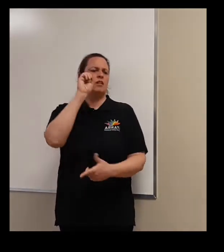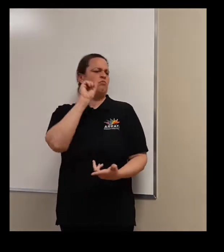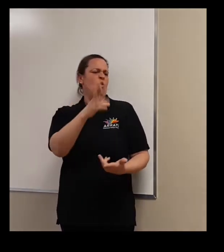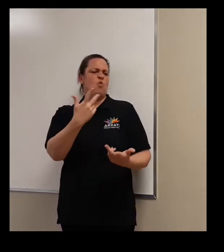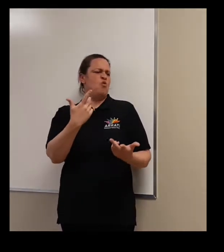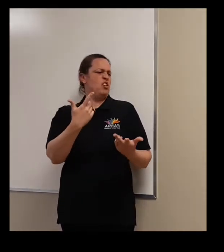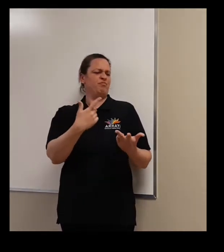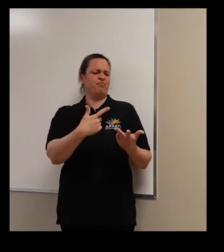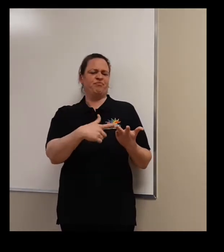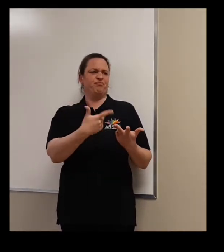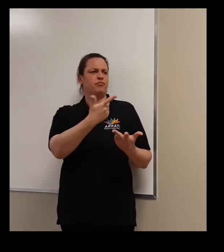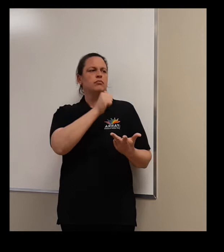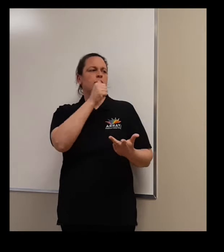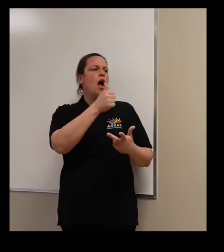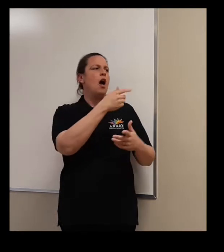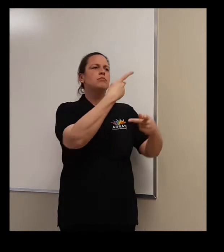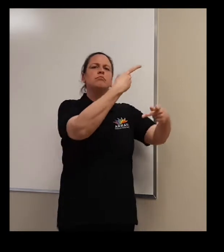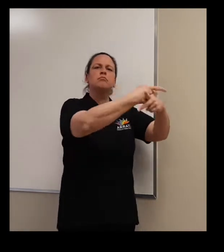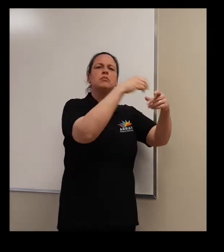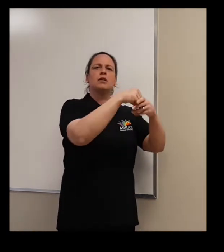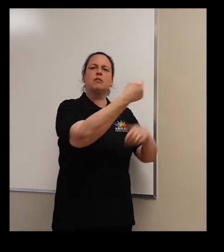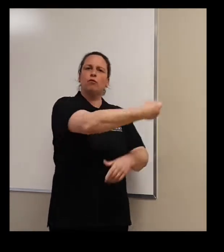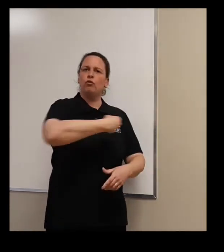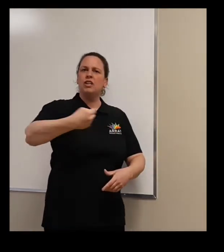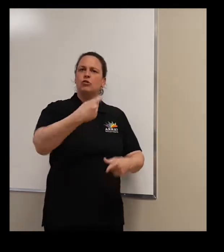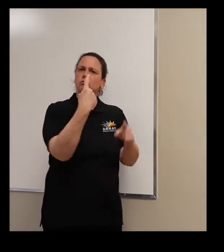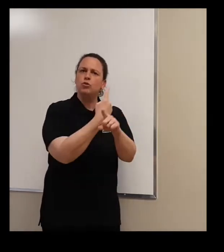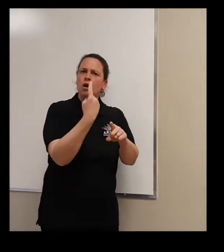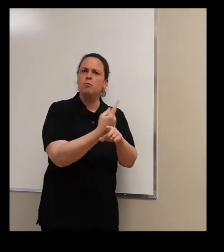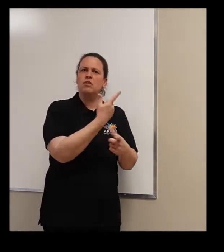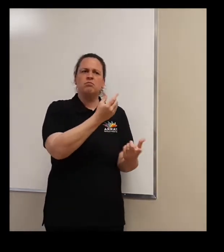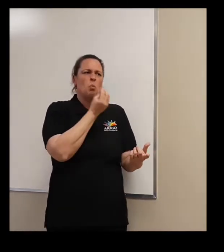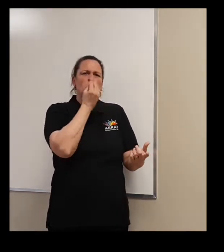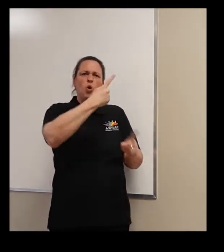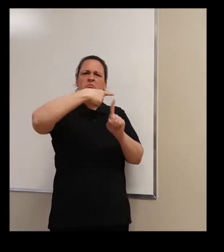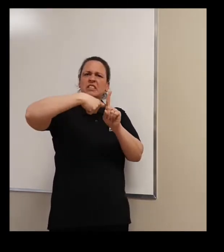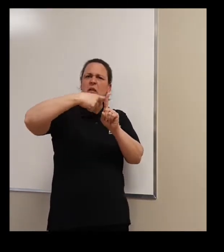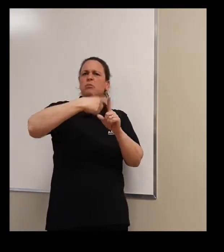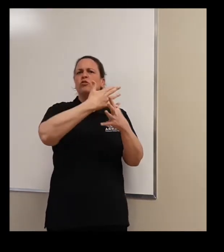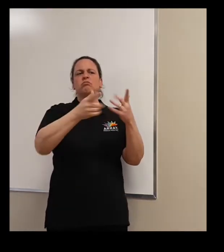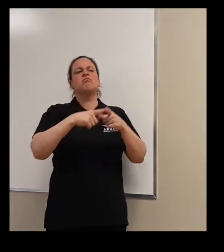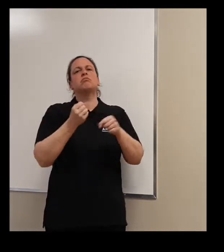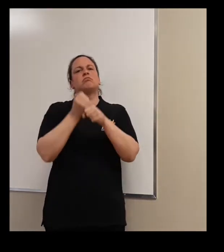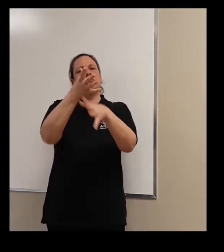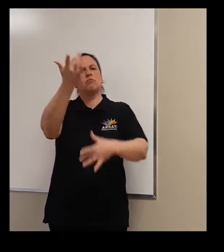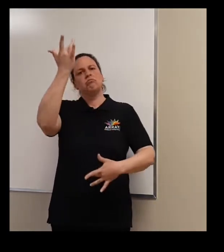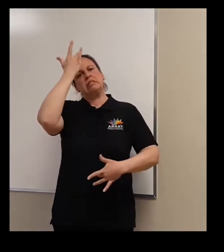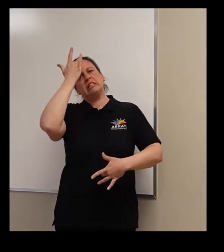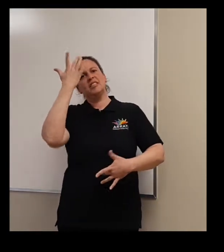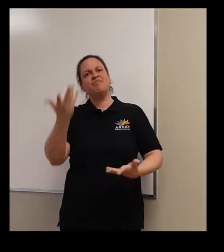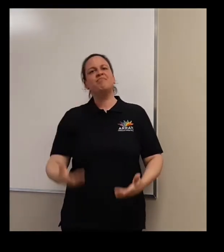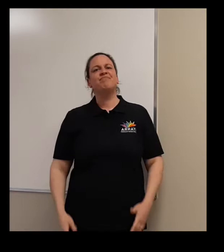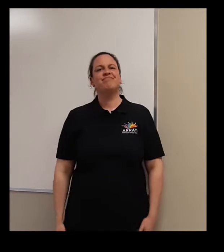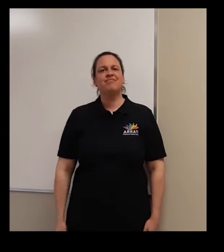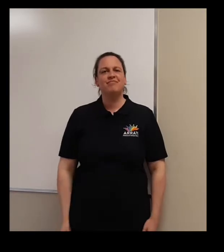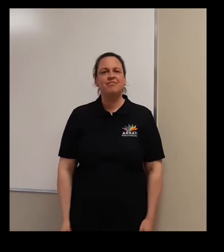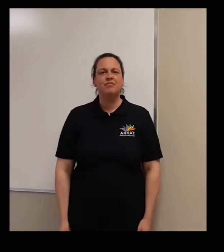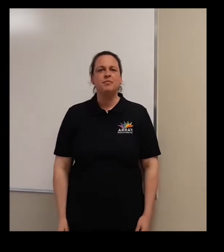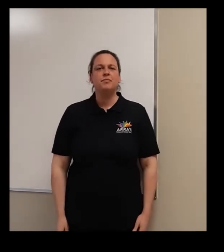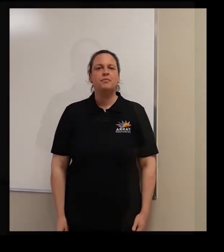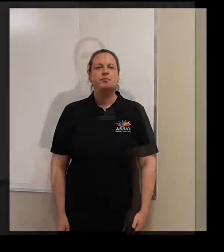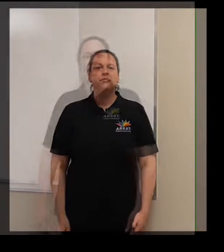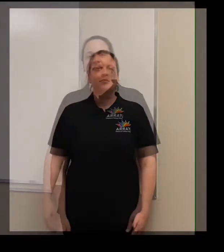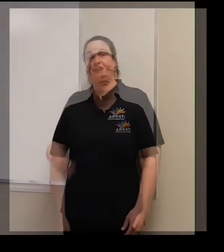to food that isn't cooked or stored properly. All of these things are examples of things you might ingest that could make you very